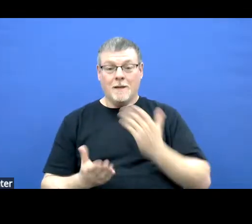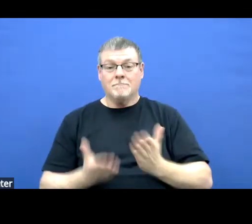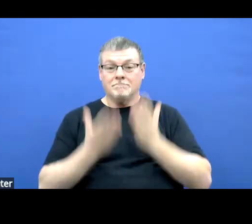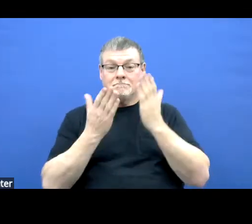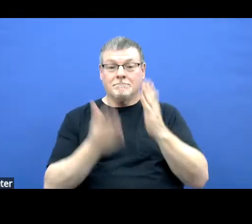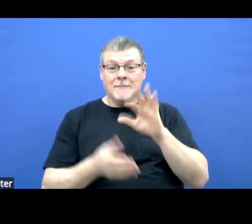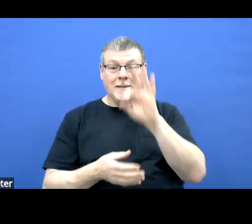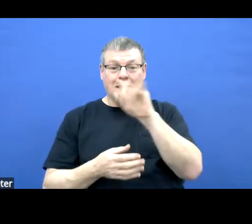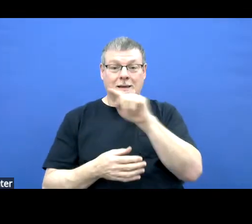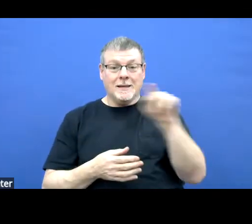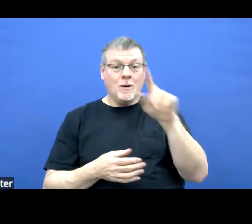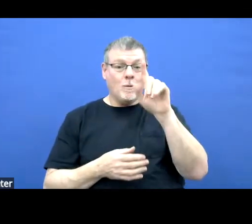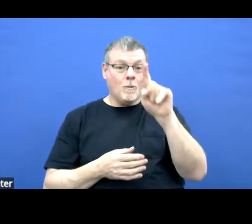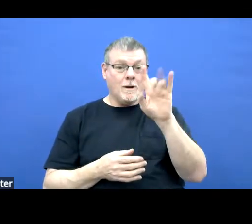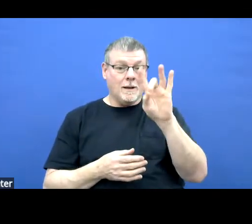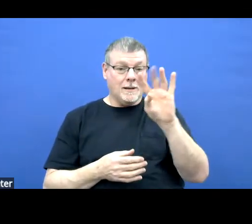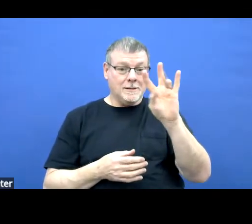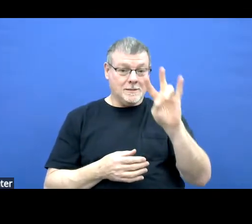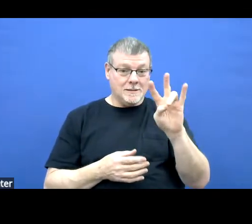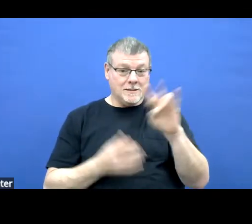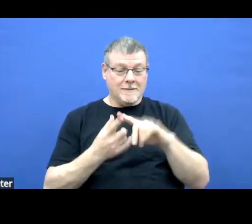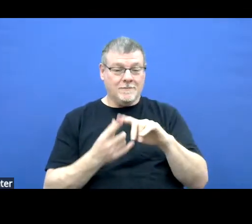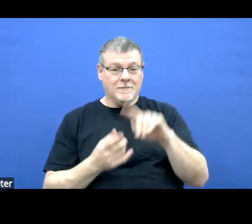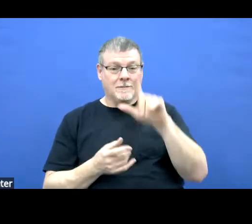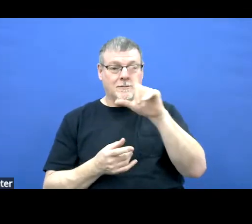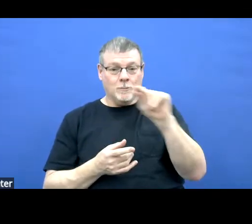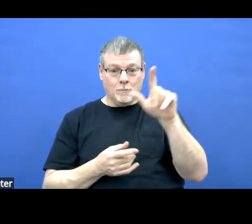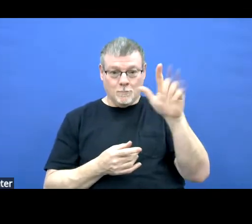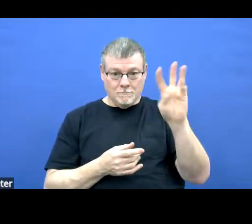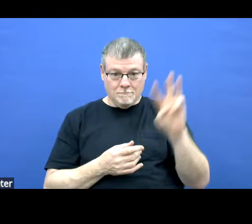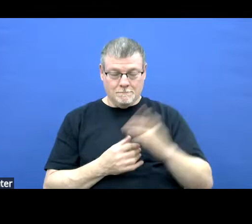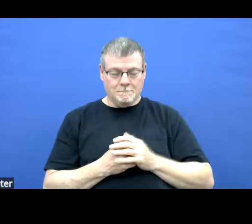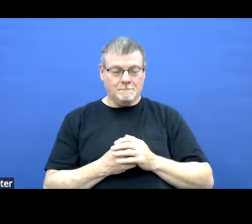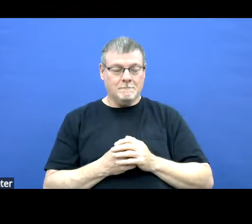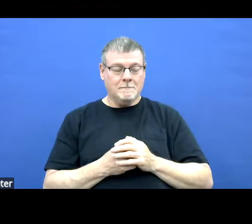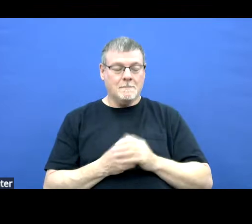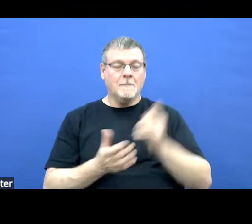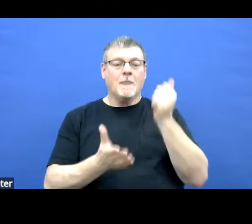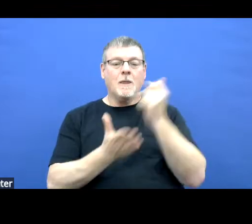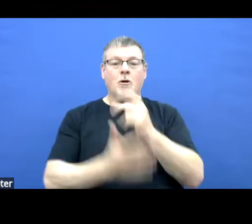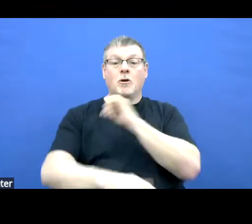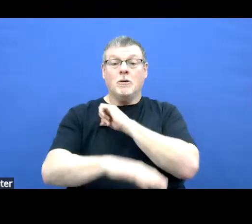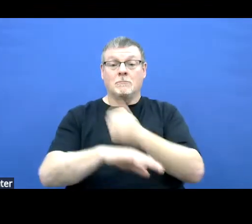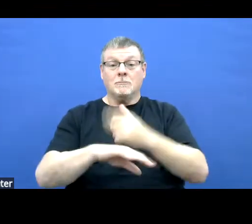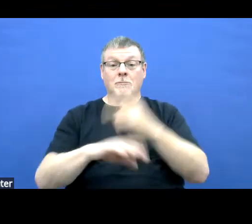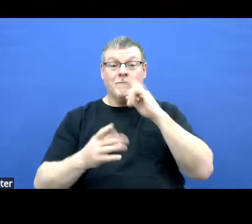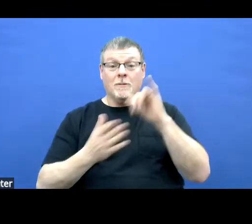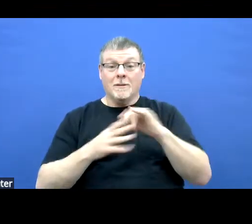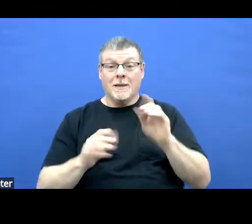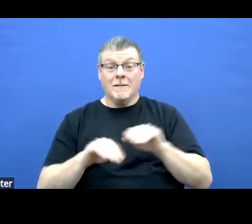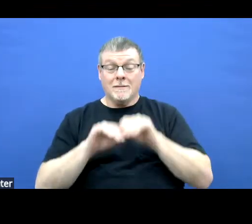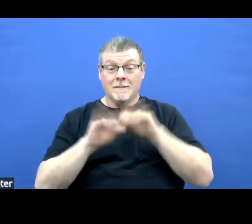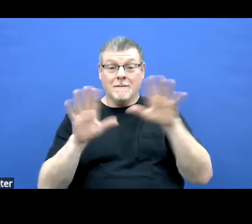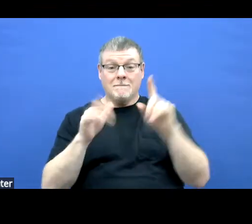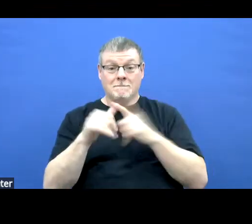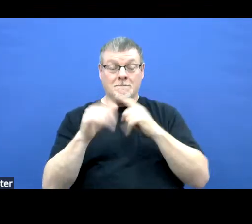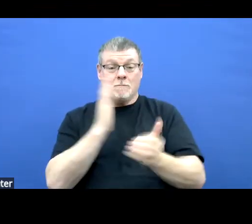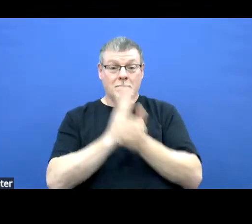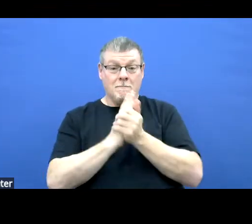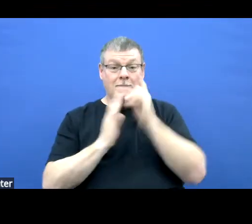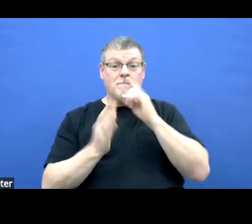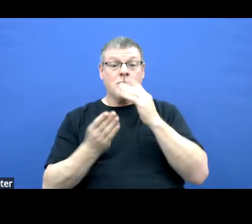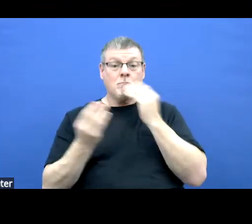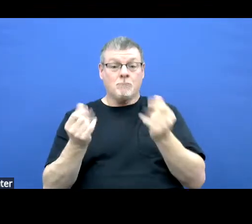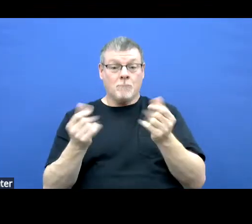Resolution 9-187, 2026 to authorize the supervisor to sign the First Amendment of the